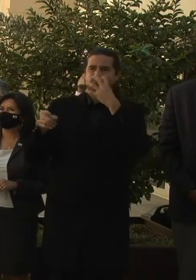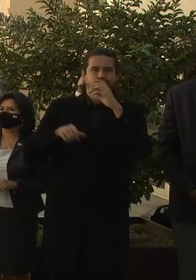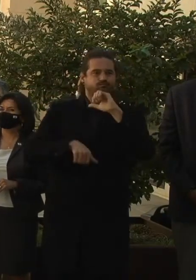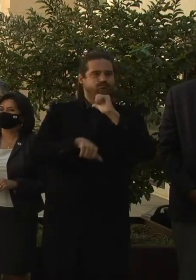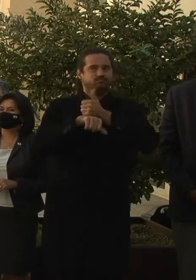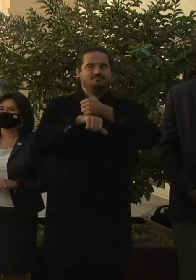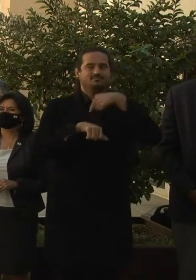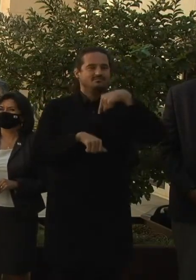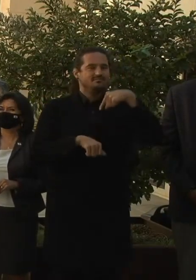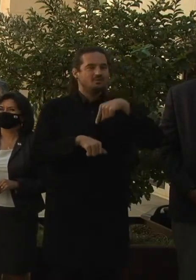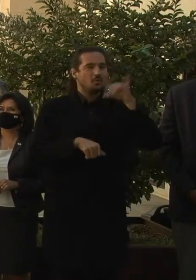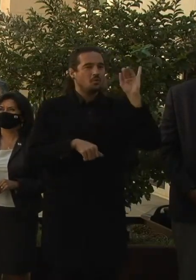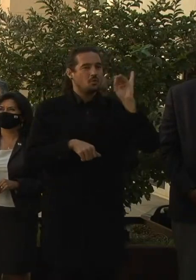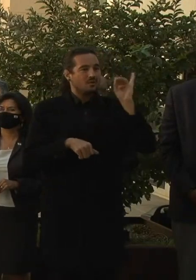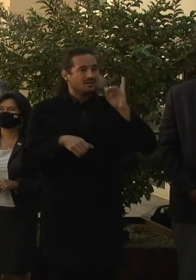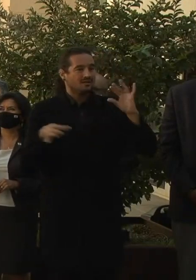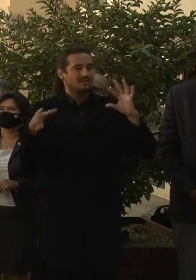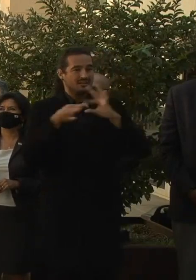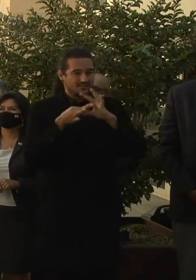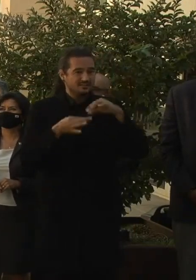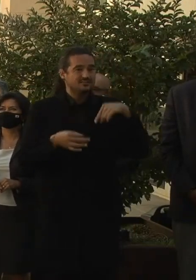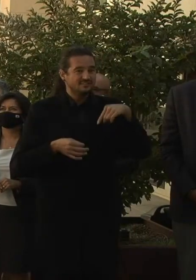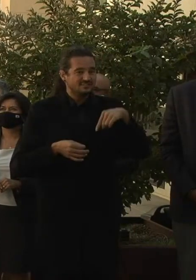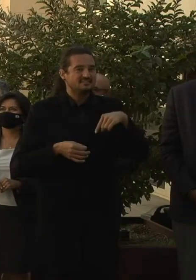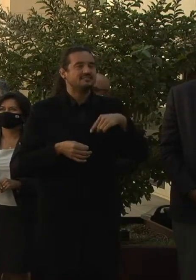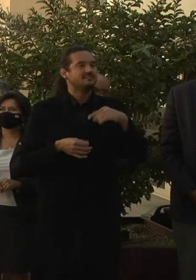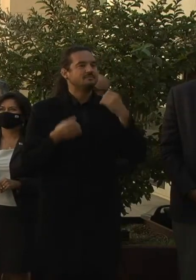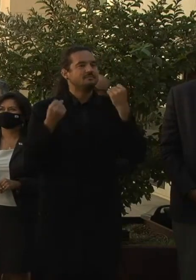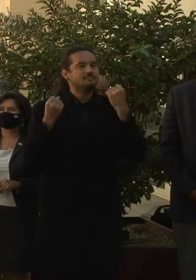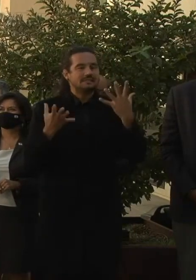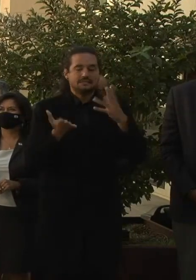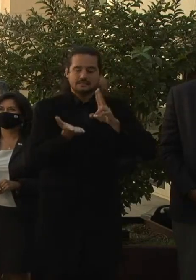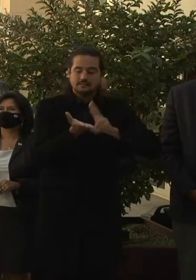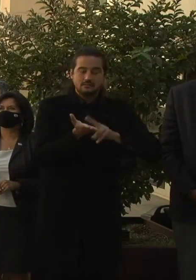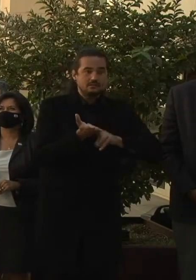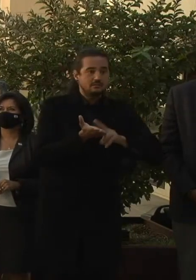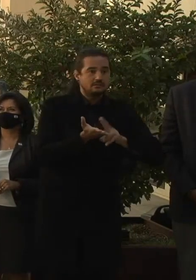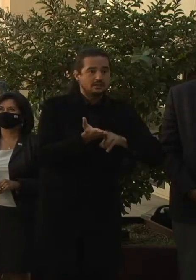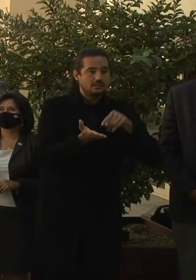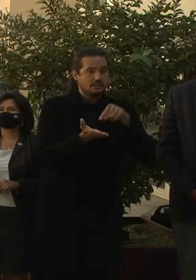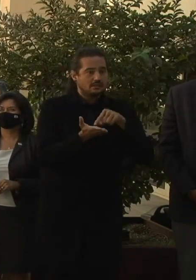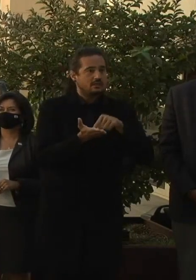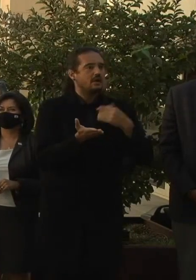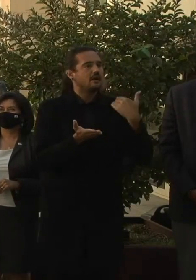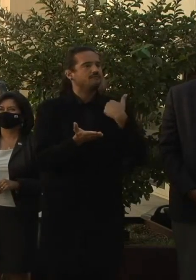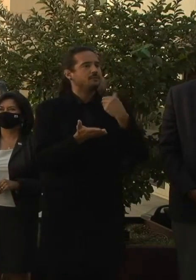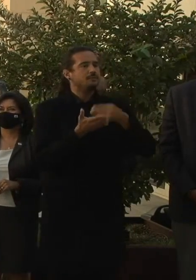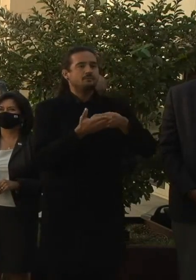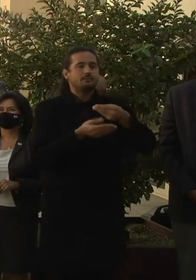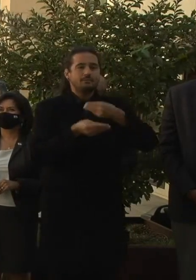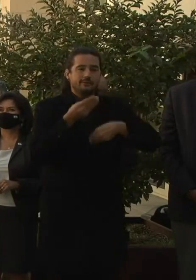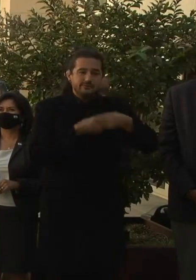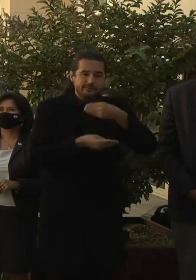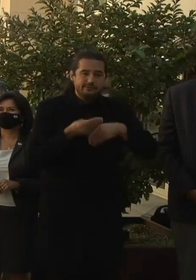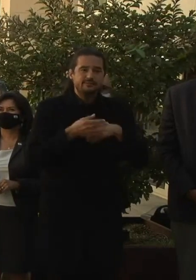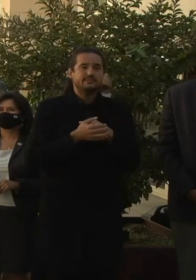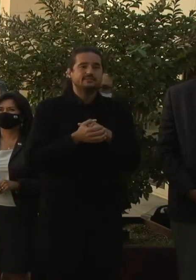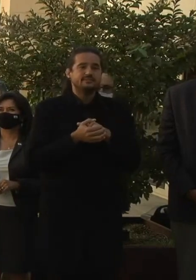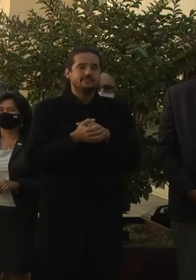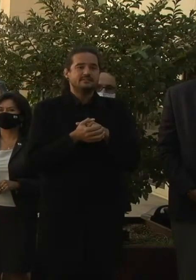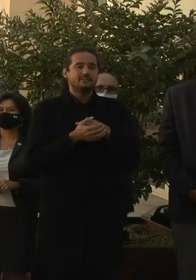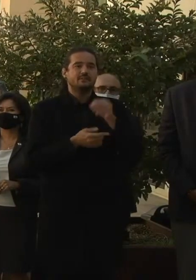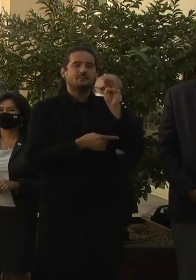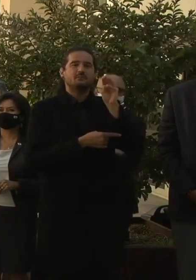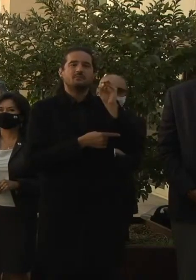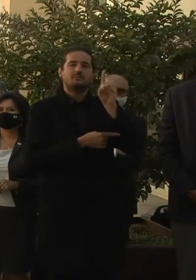we put out in these bills, what I'll be signing these bills, and in the budgets reflected in this project, modular housing, trying to find new strategies to